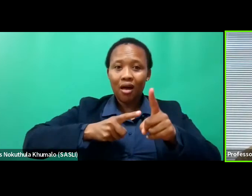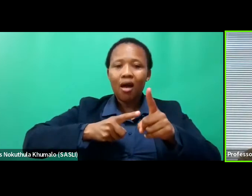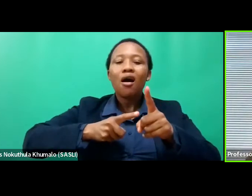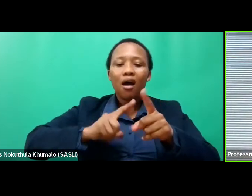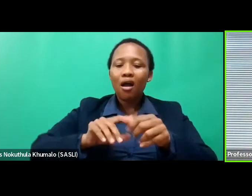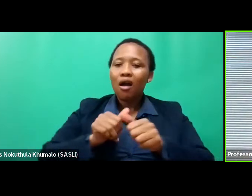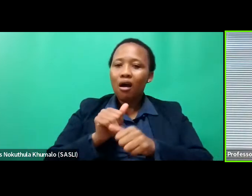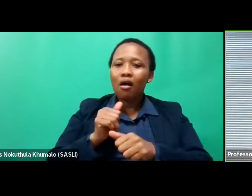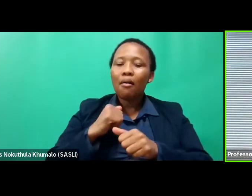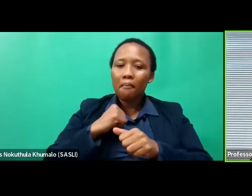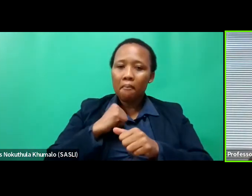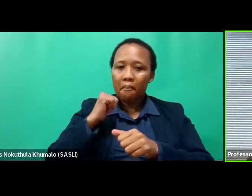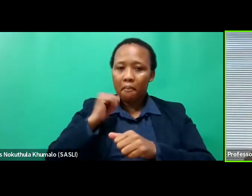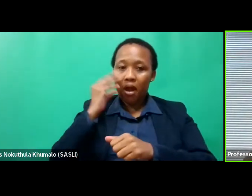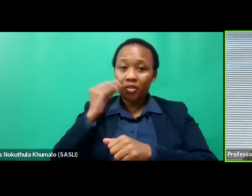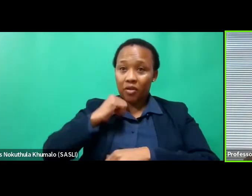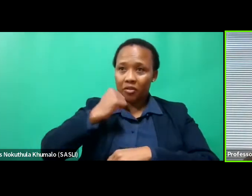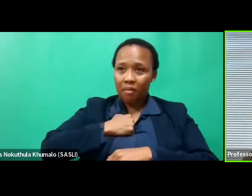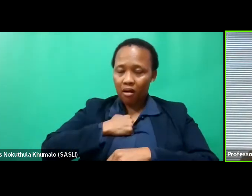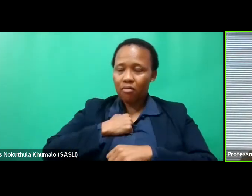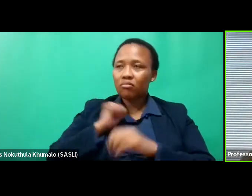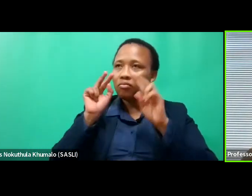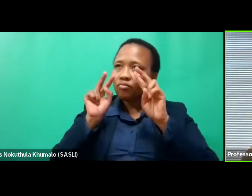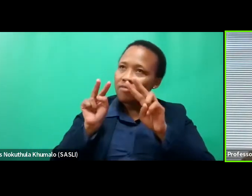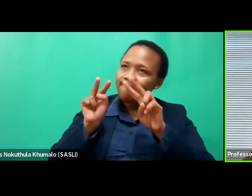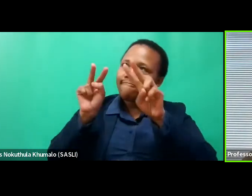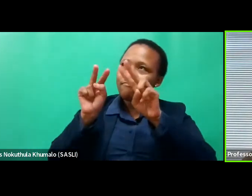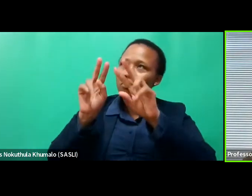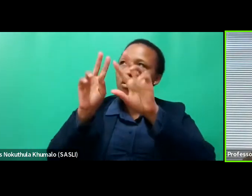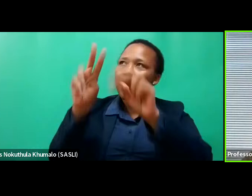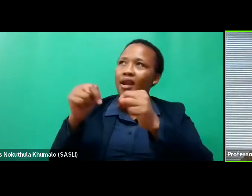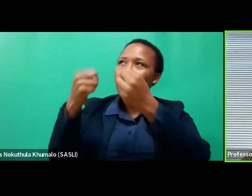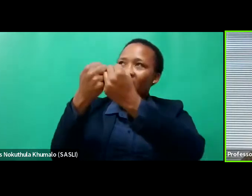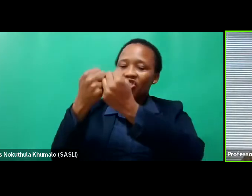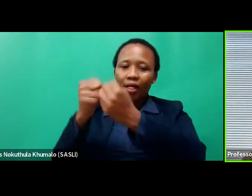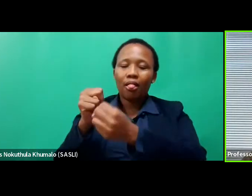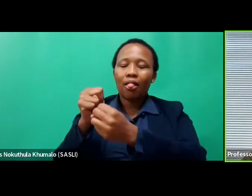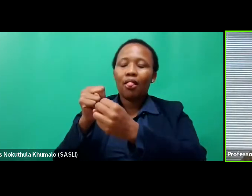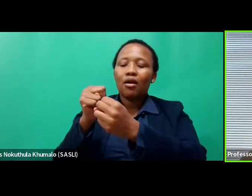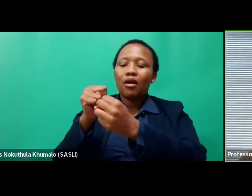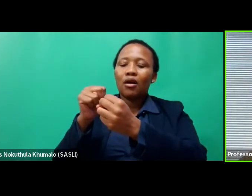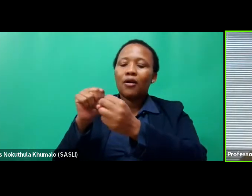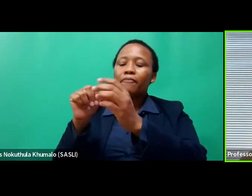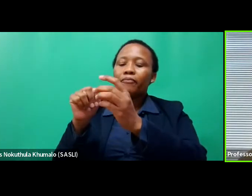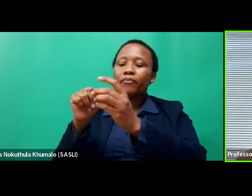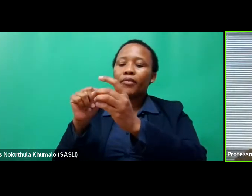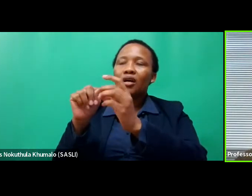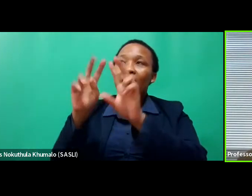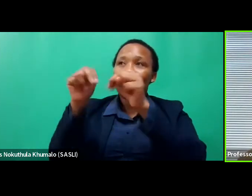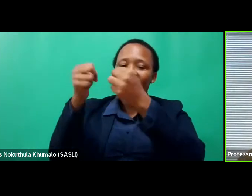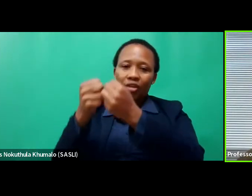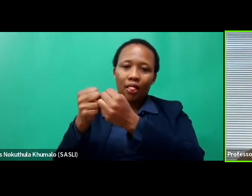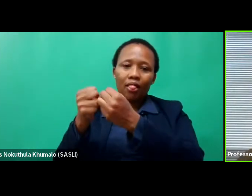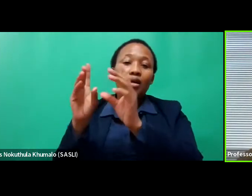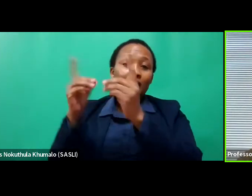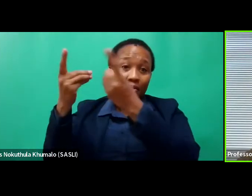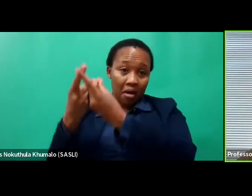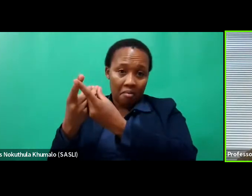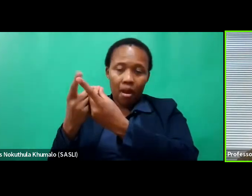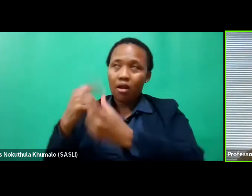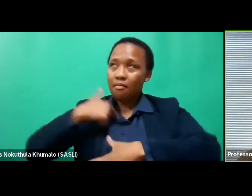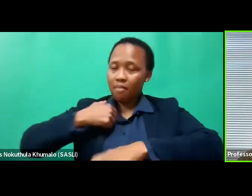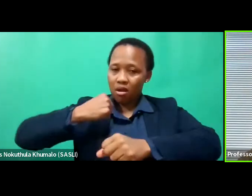national department, working with the University of Western Cape, working with the Western